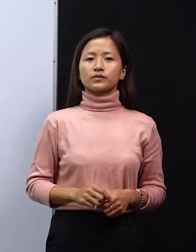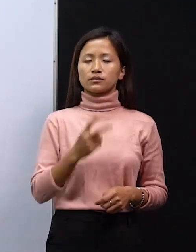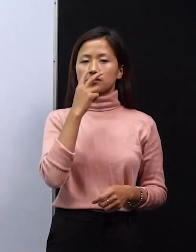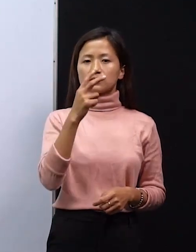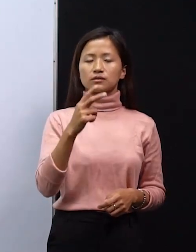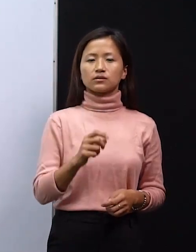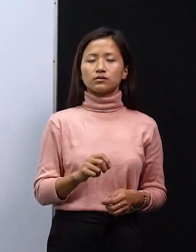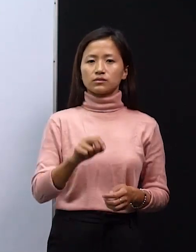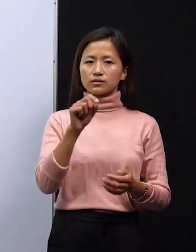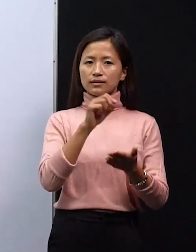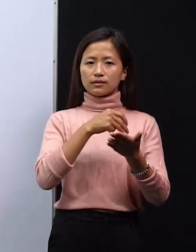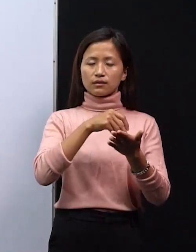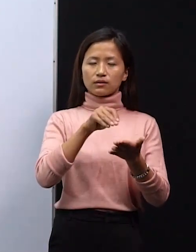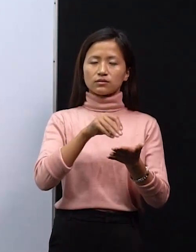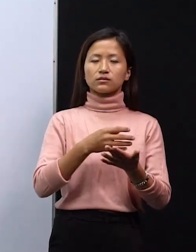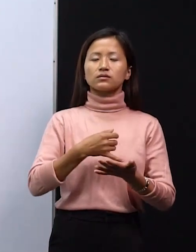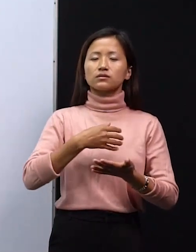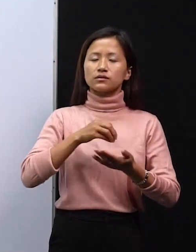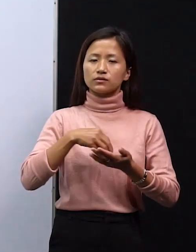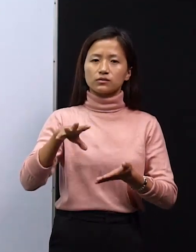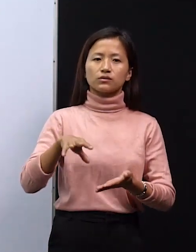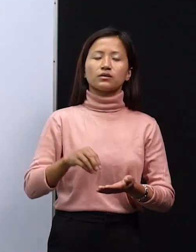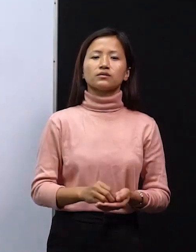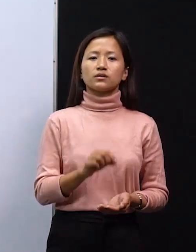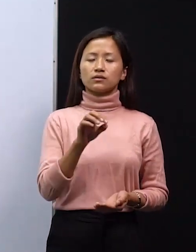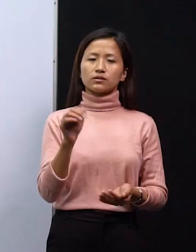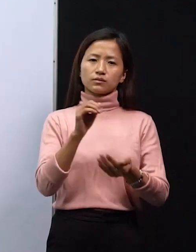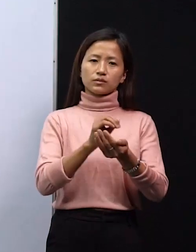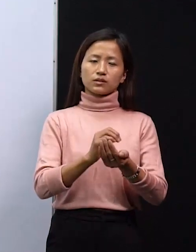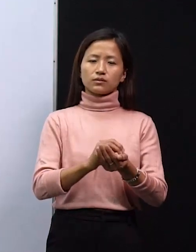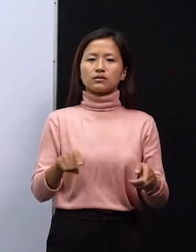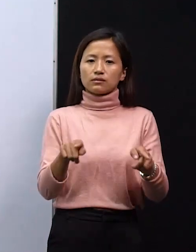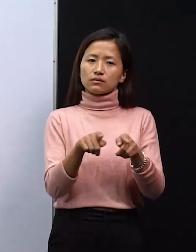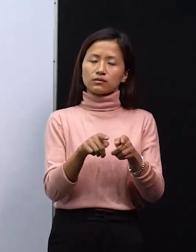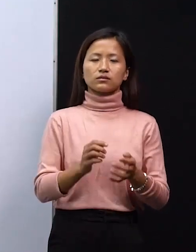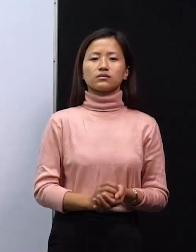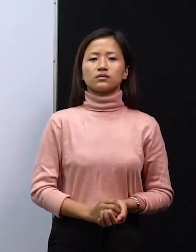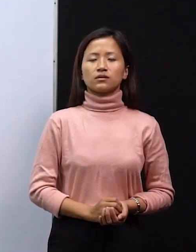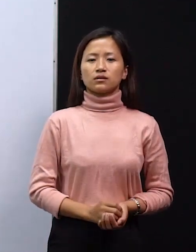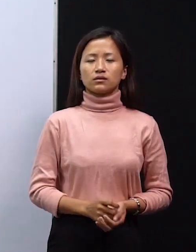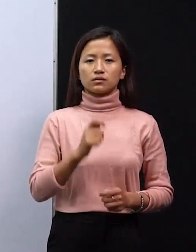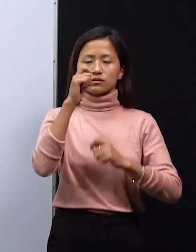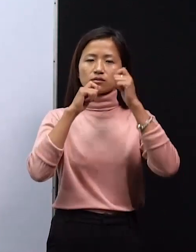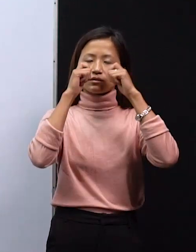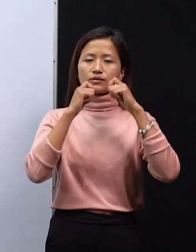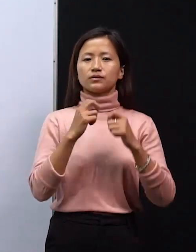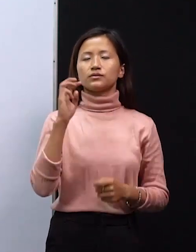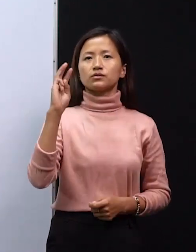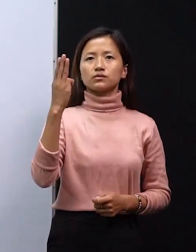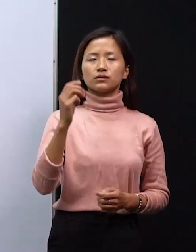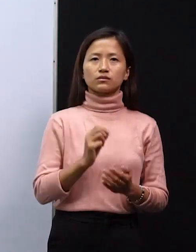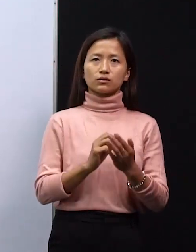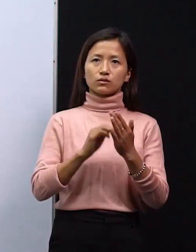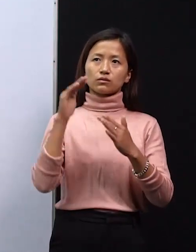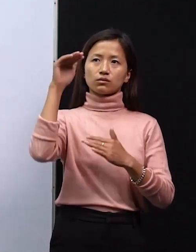be cancelled, you cancel them. If not, keep it as it is. If you look at this expression, you can see a 3 on